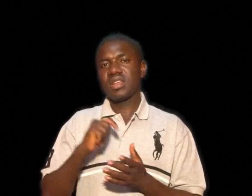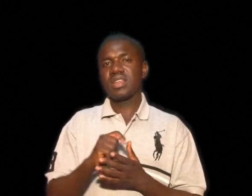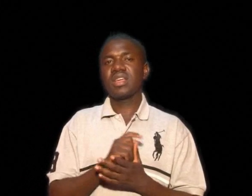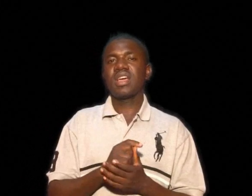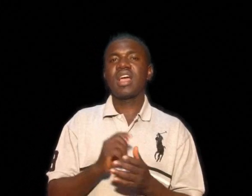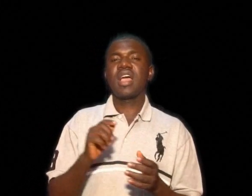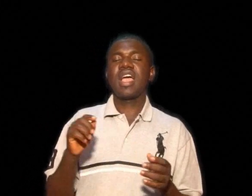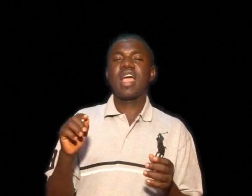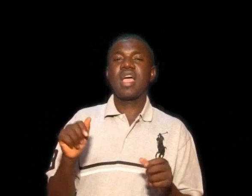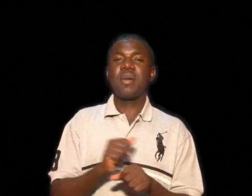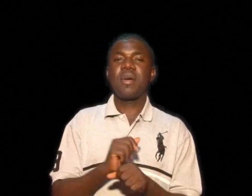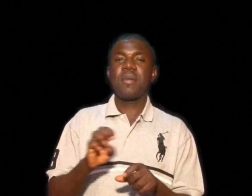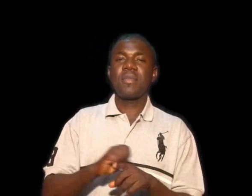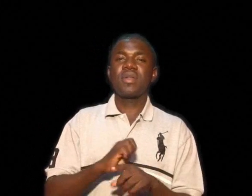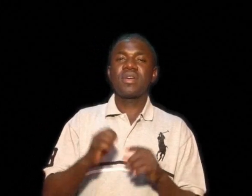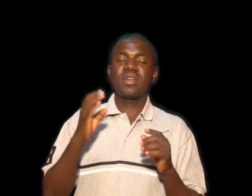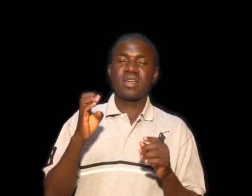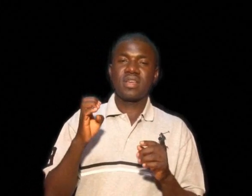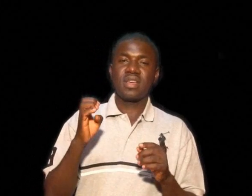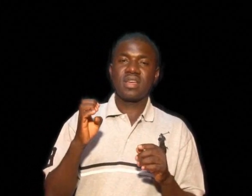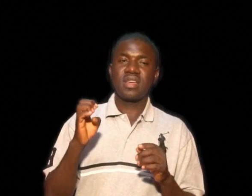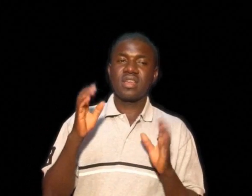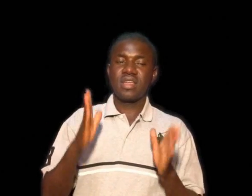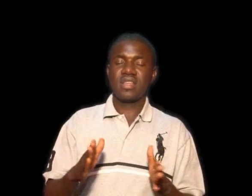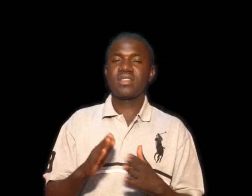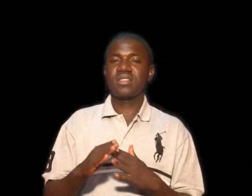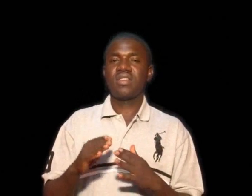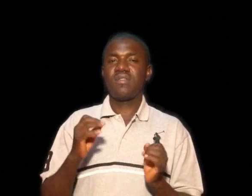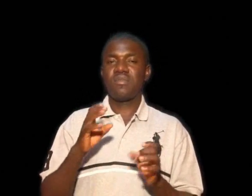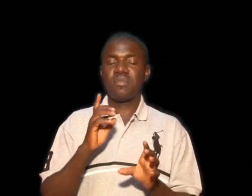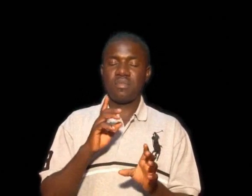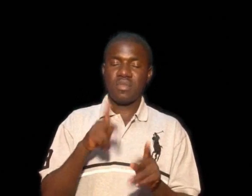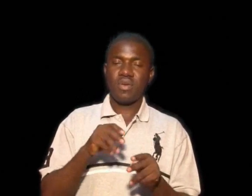Depict employees or employers with disabilities working together.